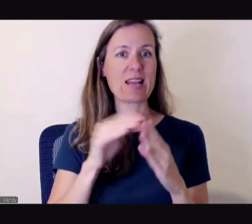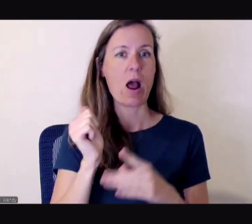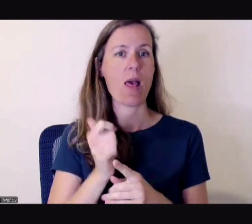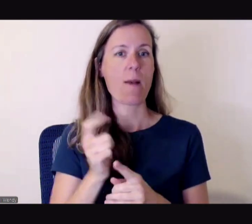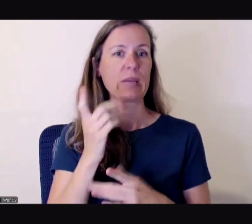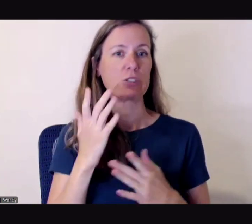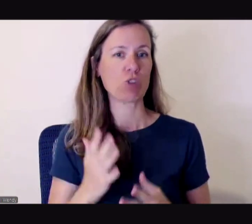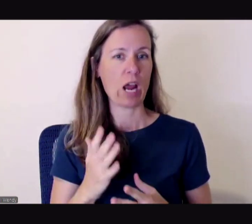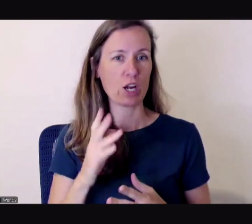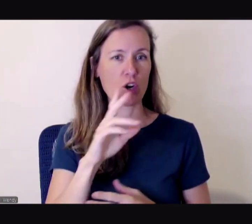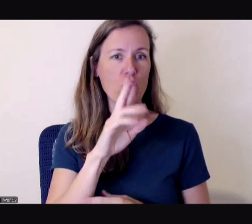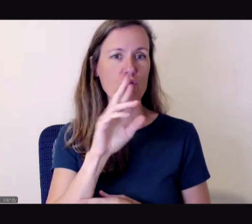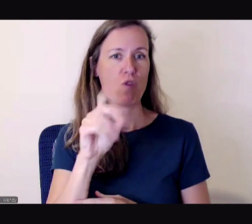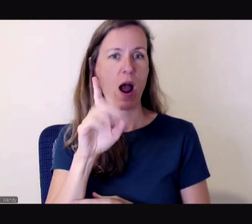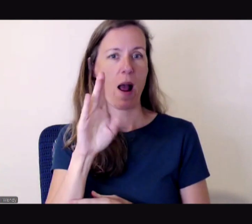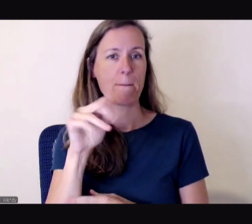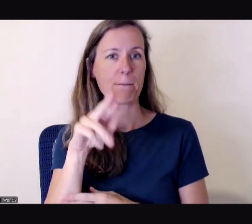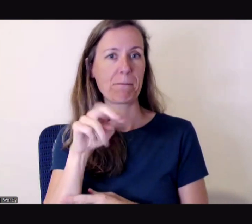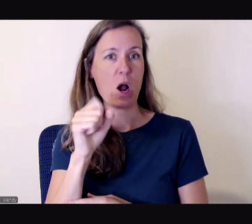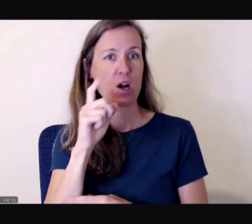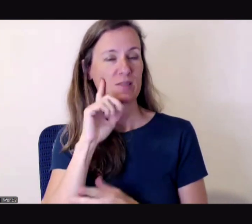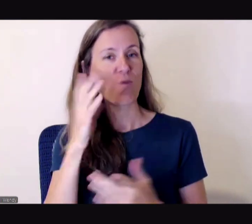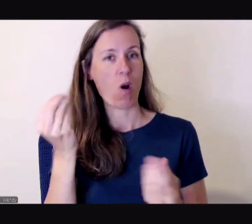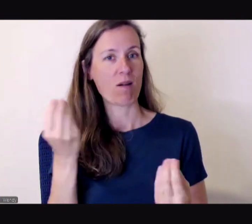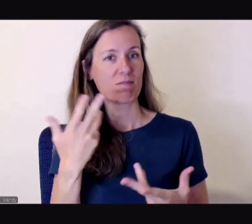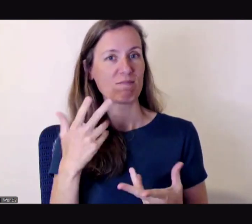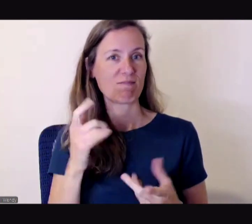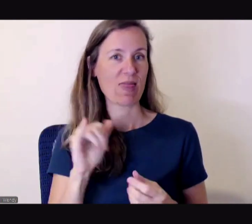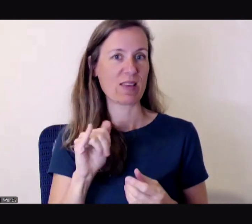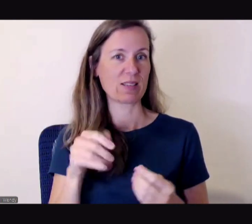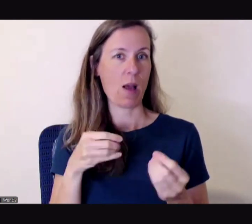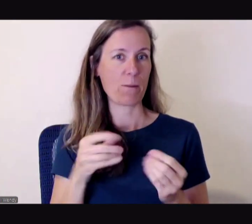we are able to do. Are there any questions?